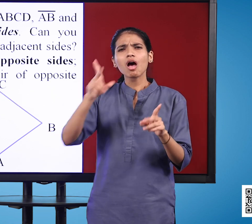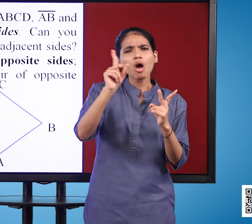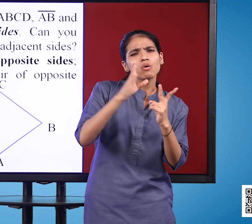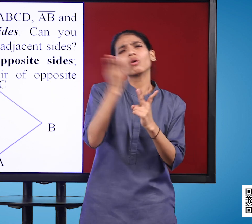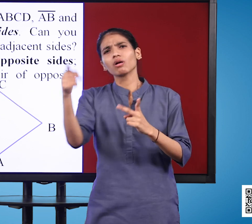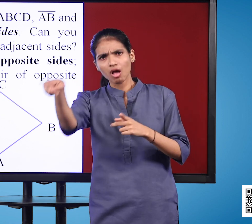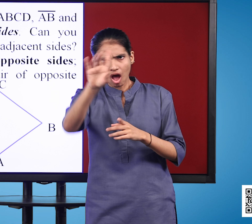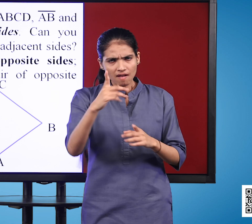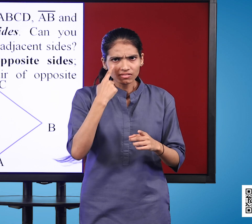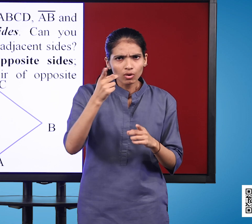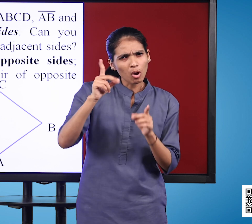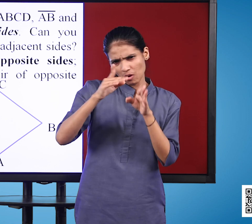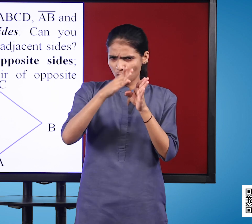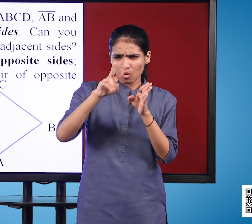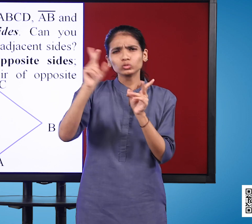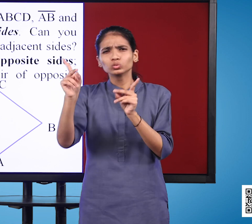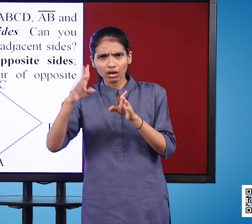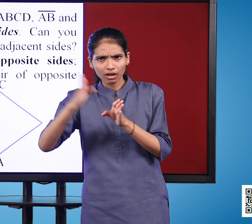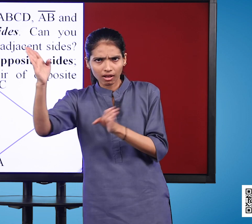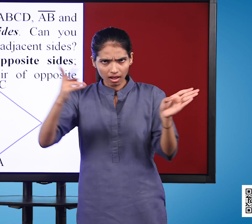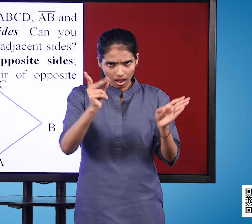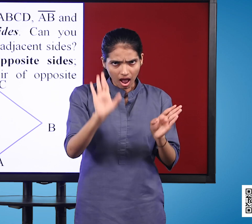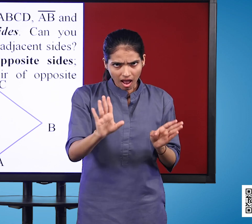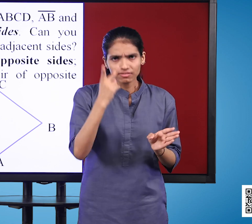Can you write other pairs of adjacent sides?